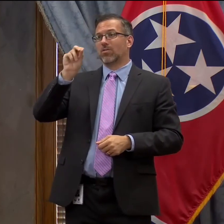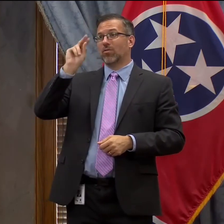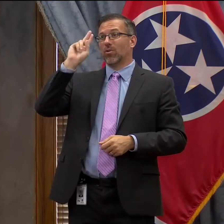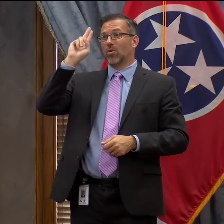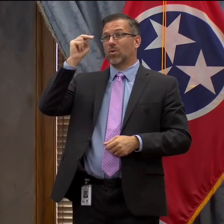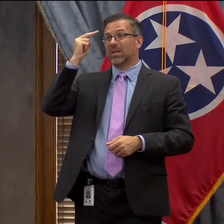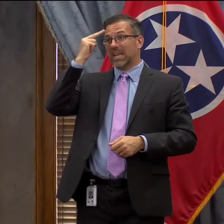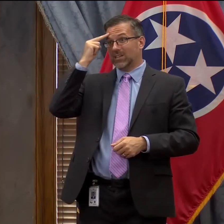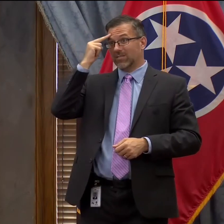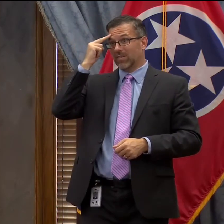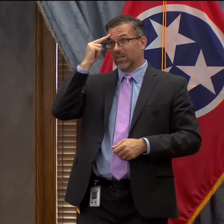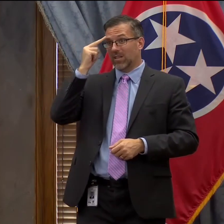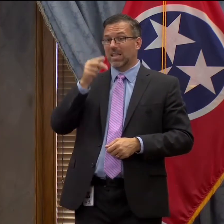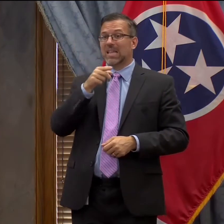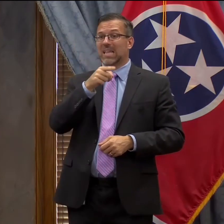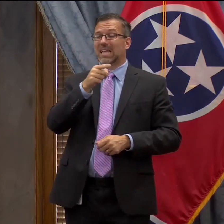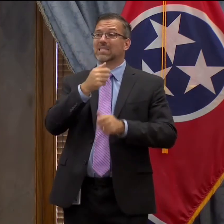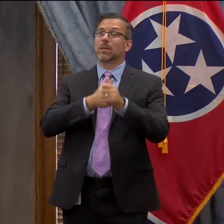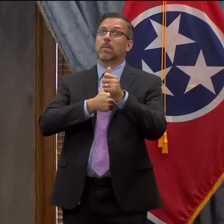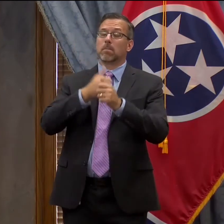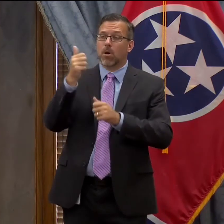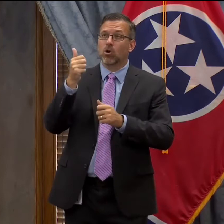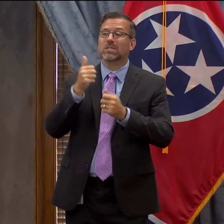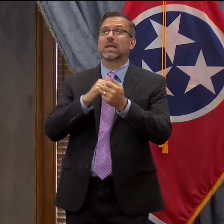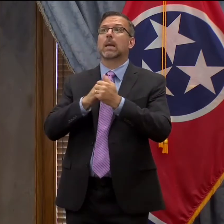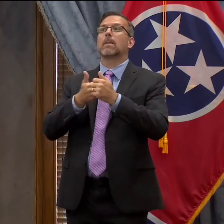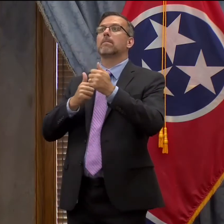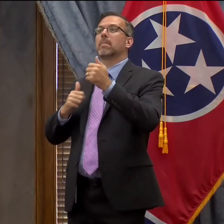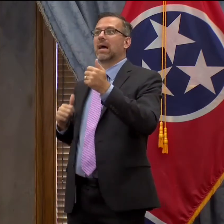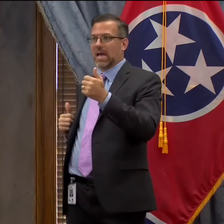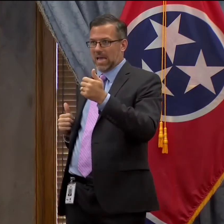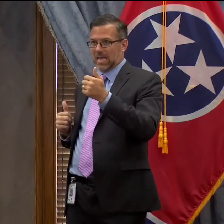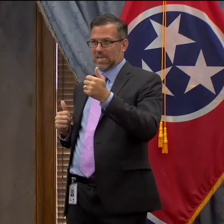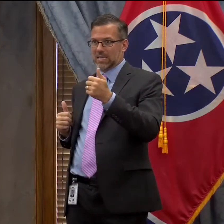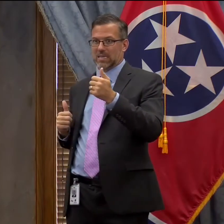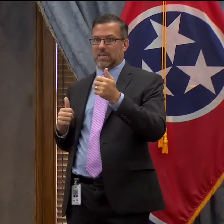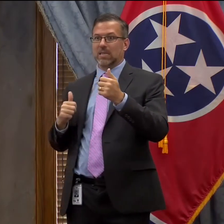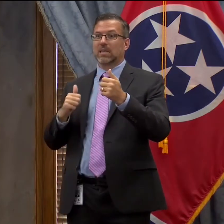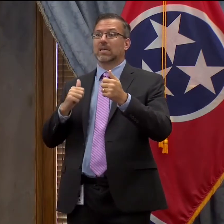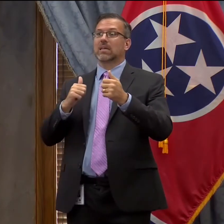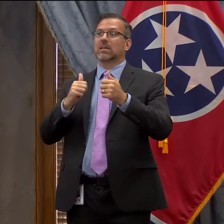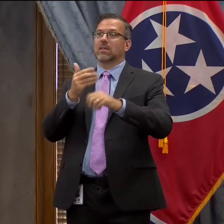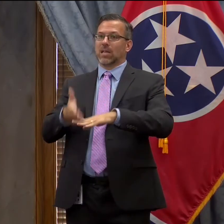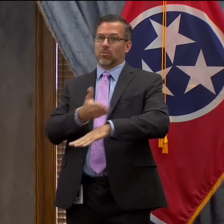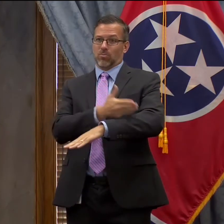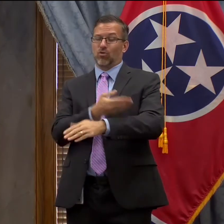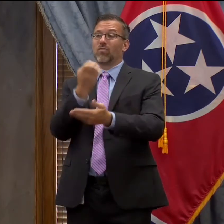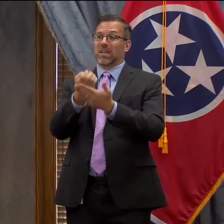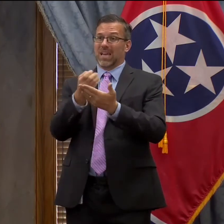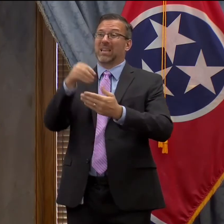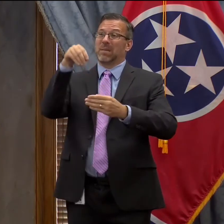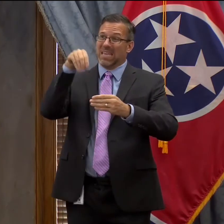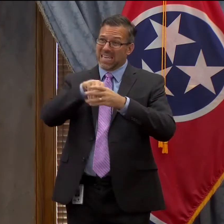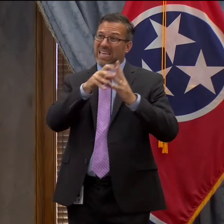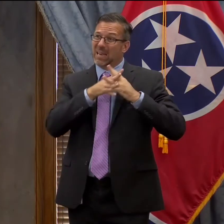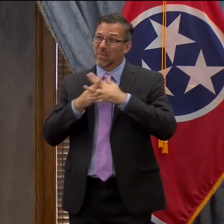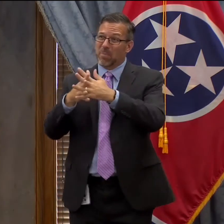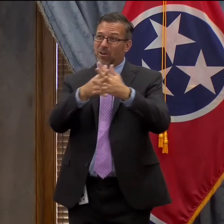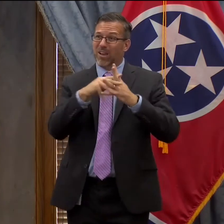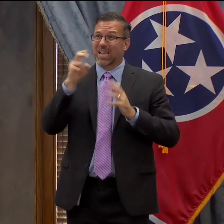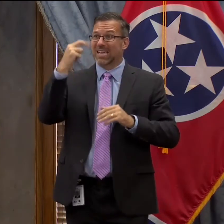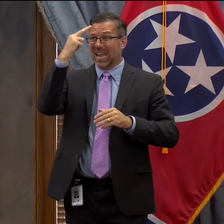rapidly recovering economy of all metro regions in the United States as of right now.